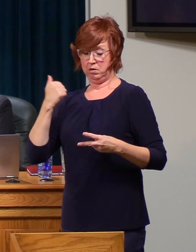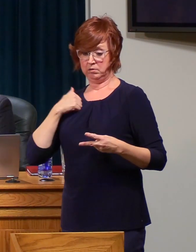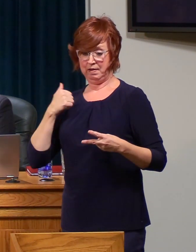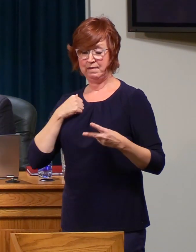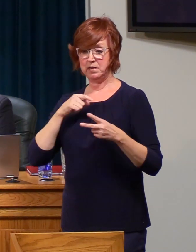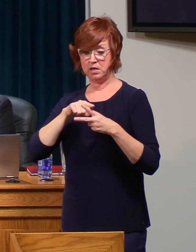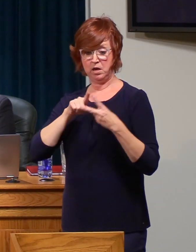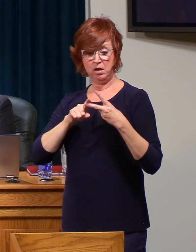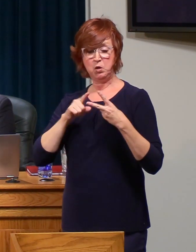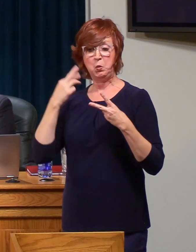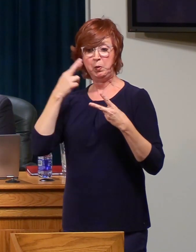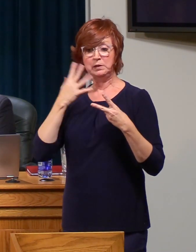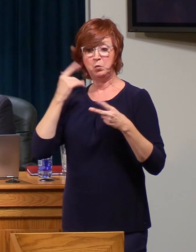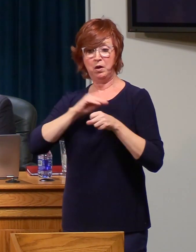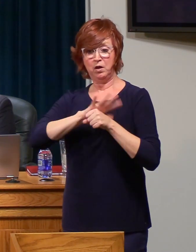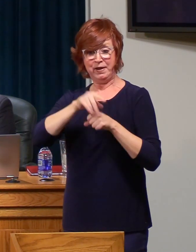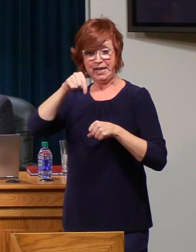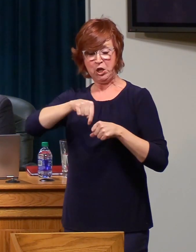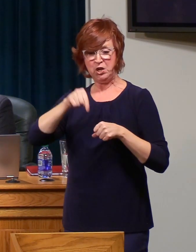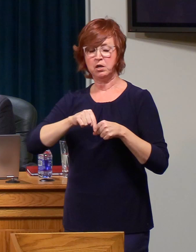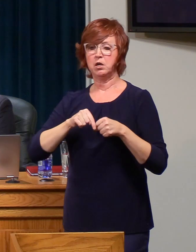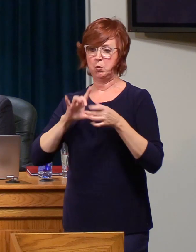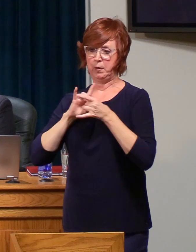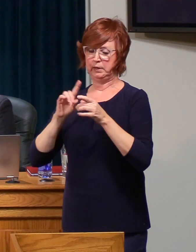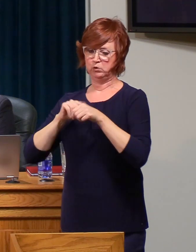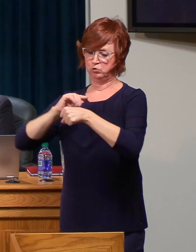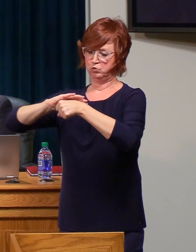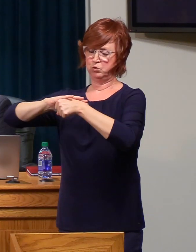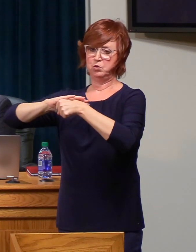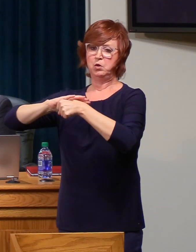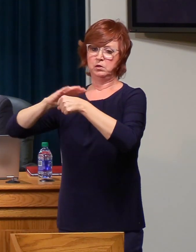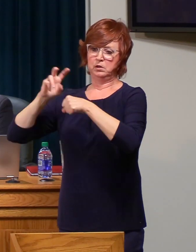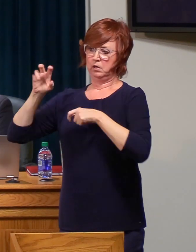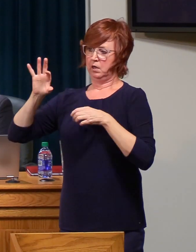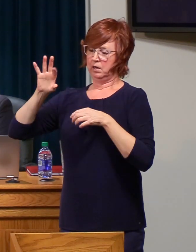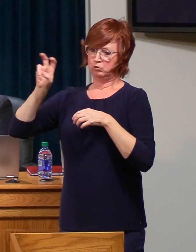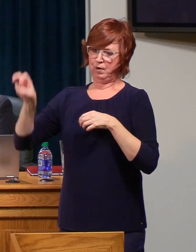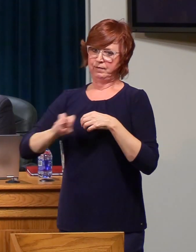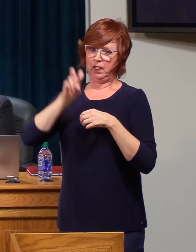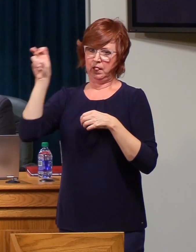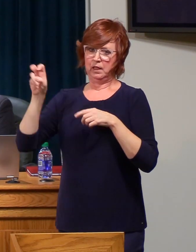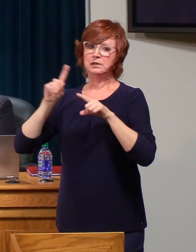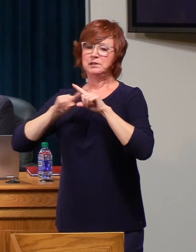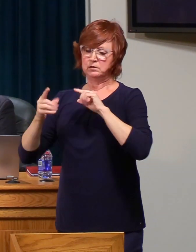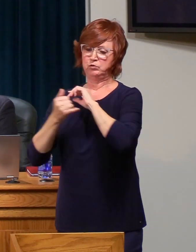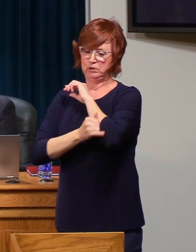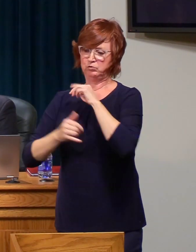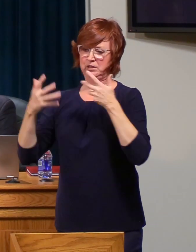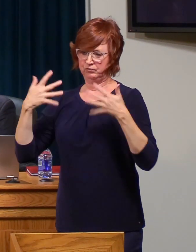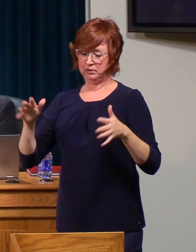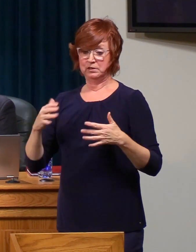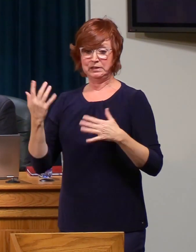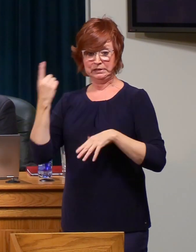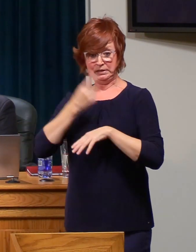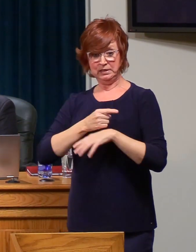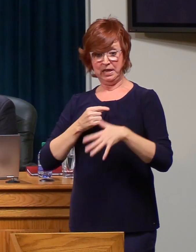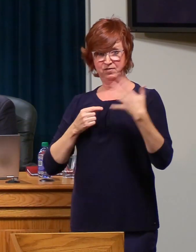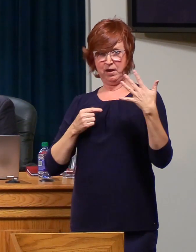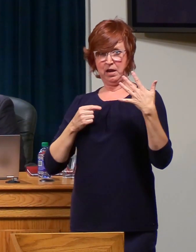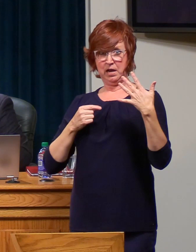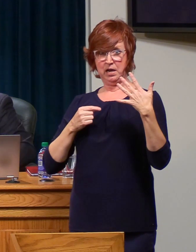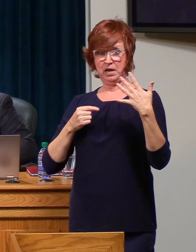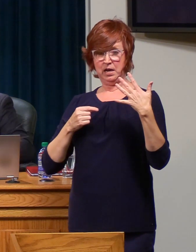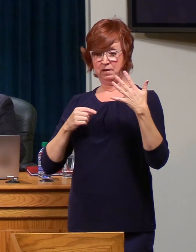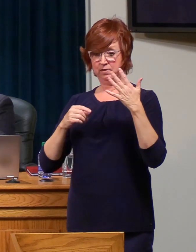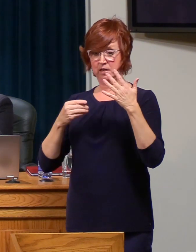to foreign travel. In fact, 5 of the 6 new cases that have been identified today have also been traced to foreign